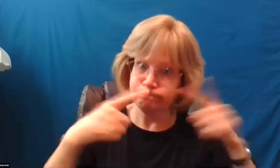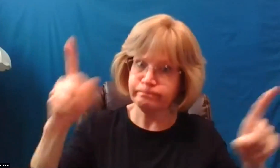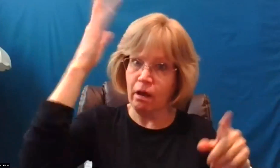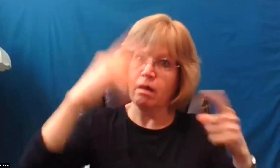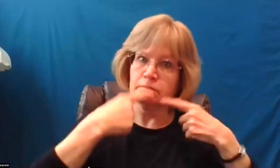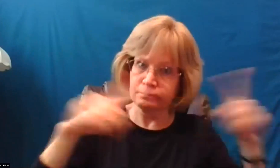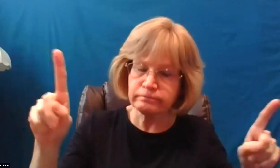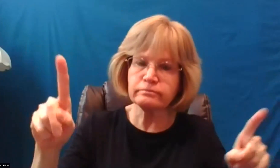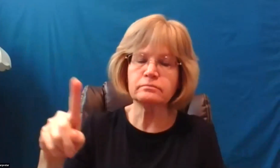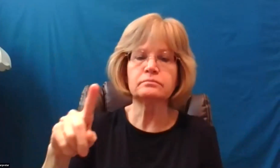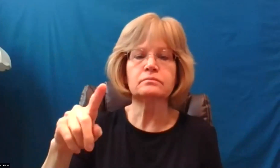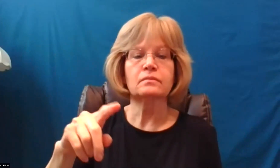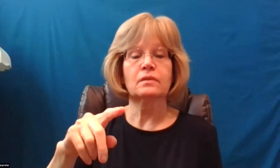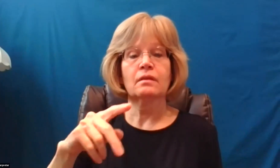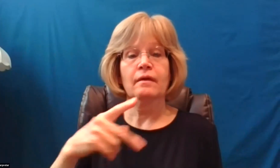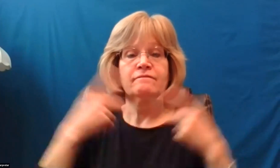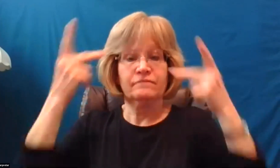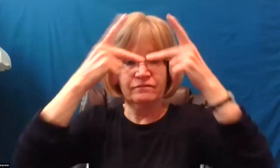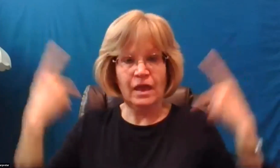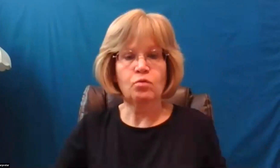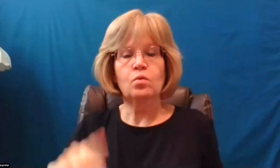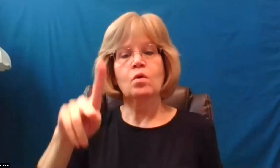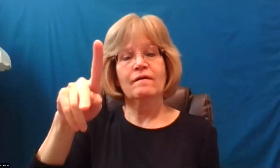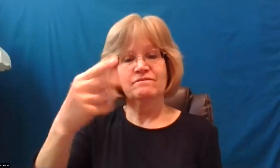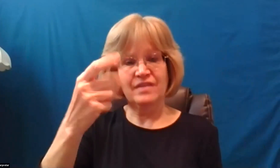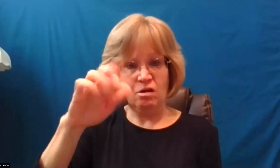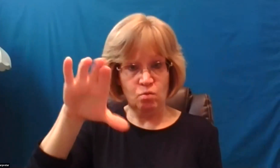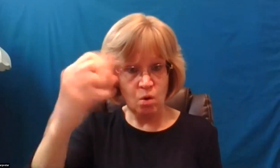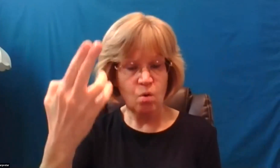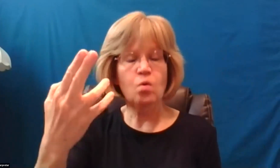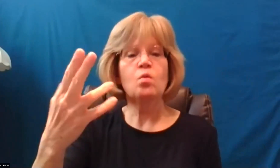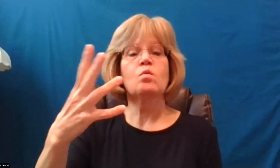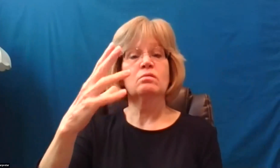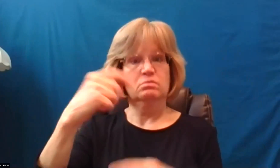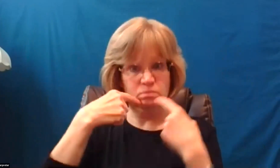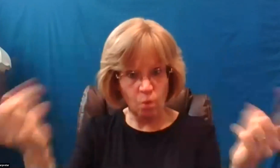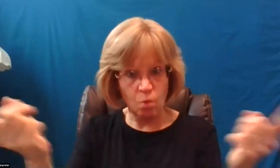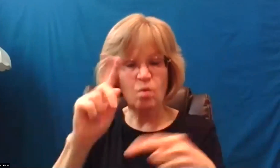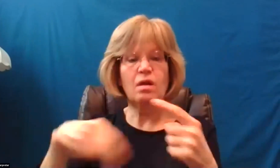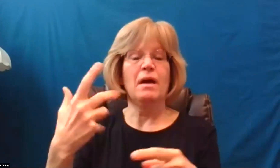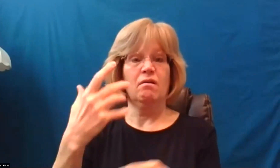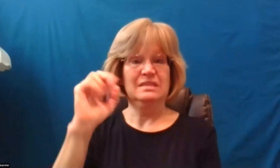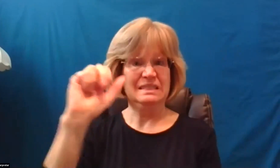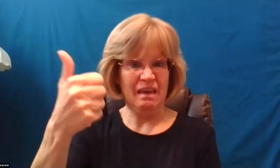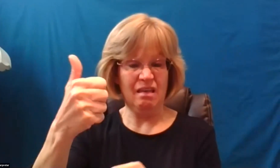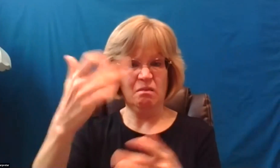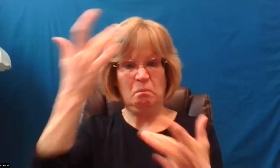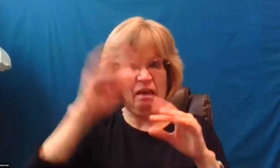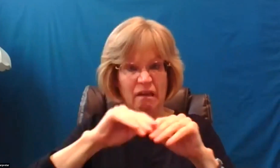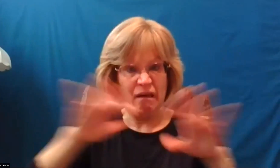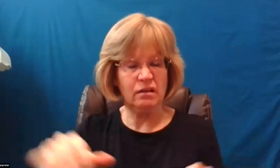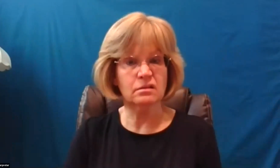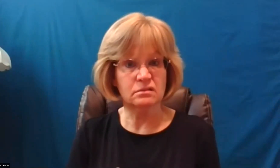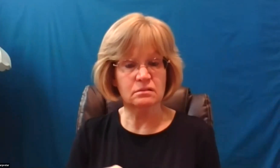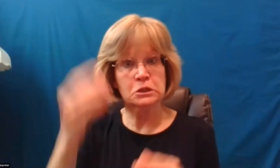10 plagues that God would act mightily to reverse 400 years of Hebrew bondage. The exile